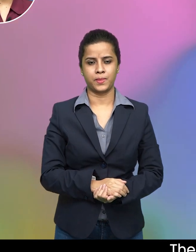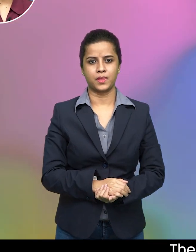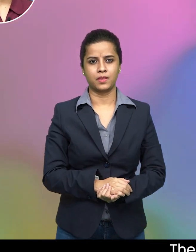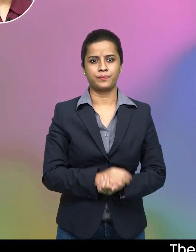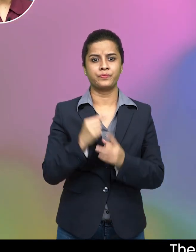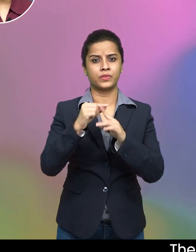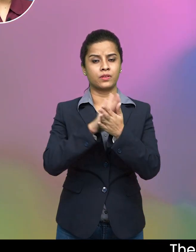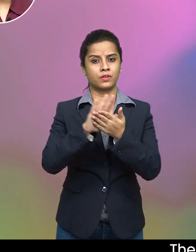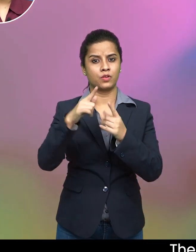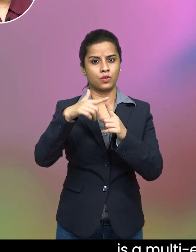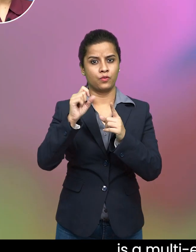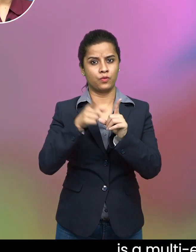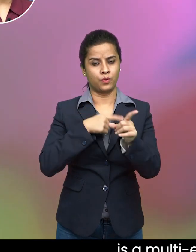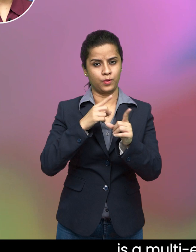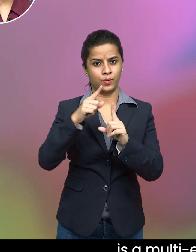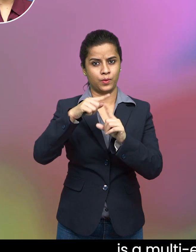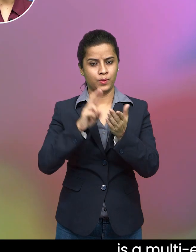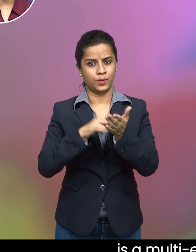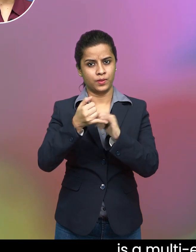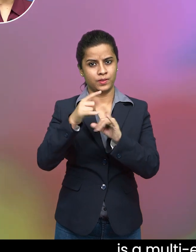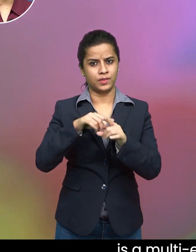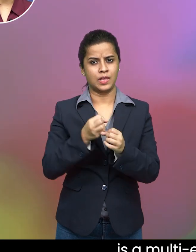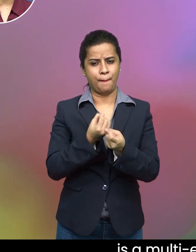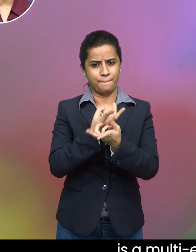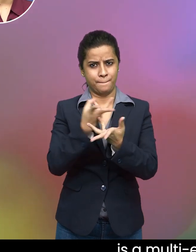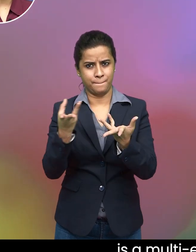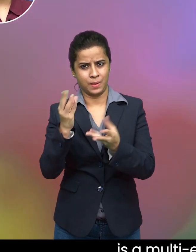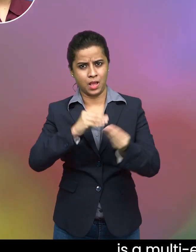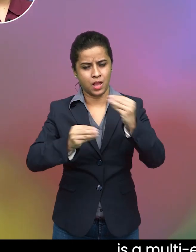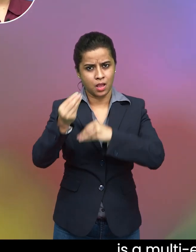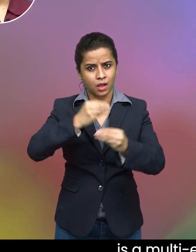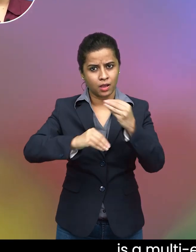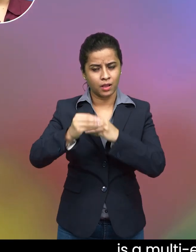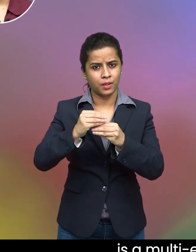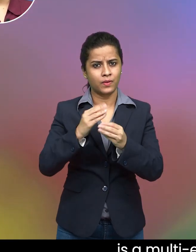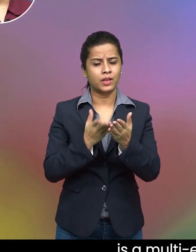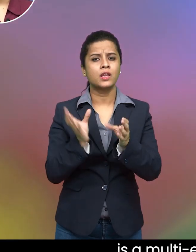The photosynthesis is a multi-event process including